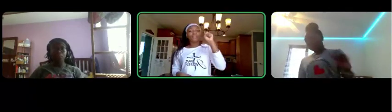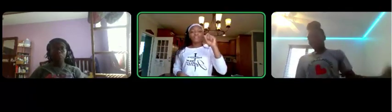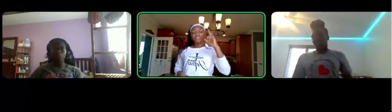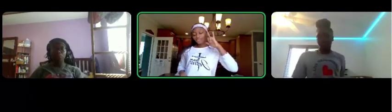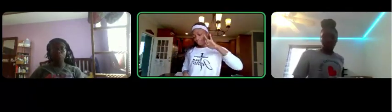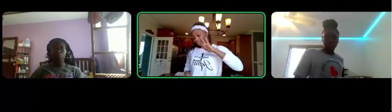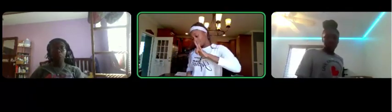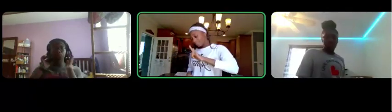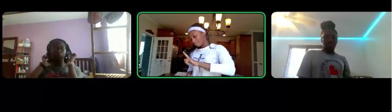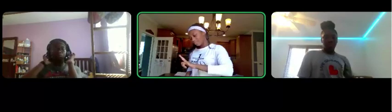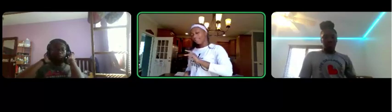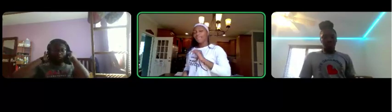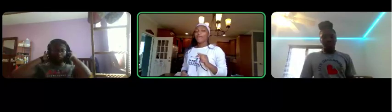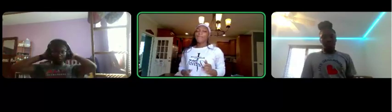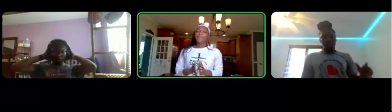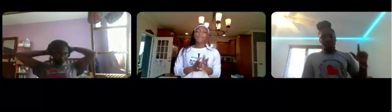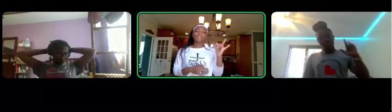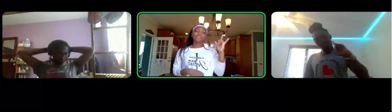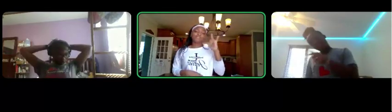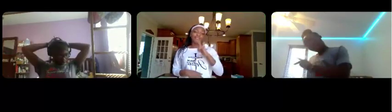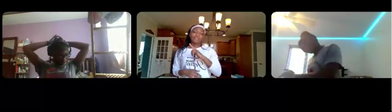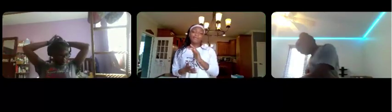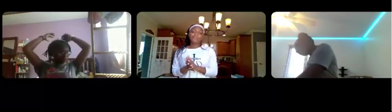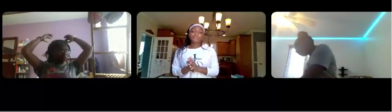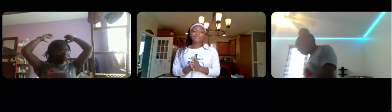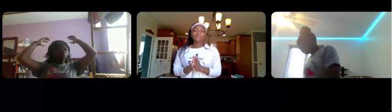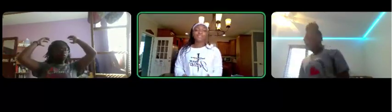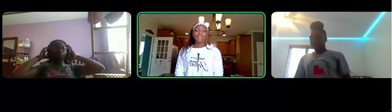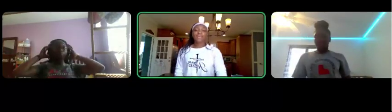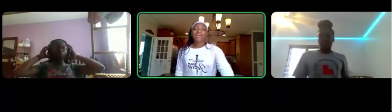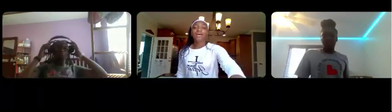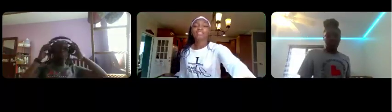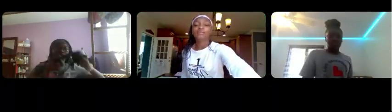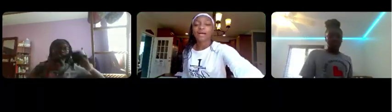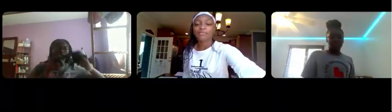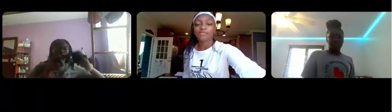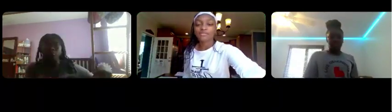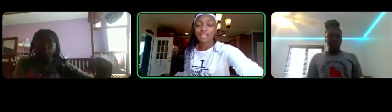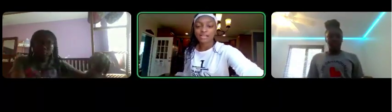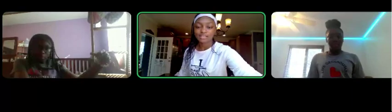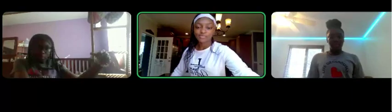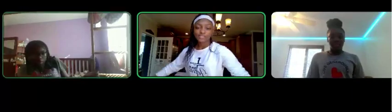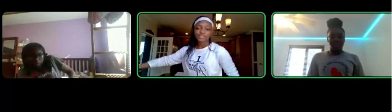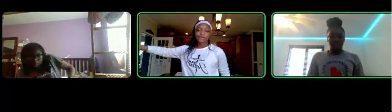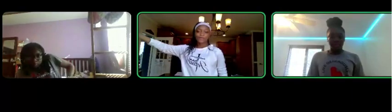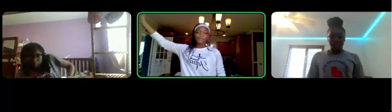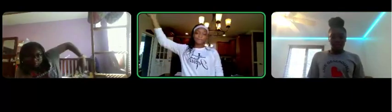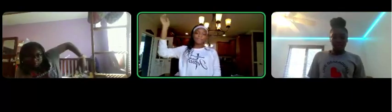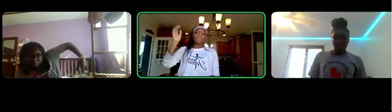yes, Christ loves me, like that. Okay? And the Bible tells me so.